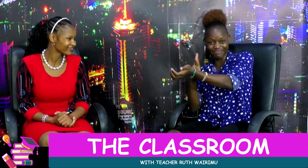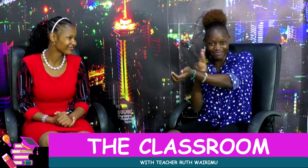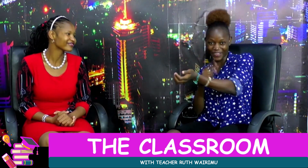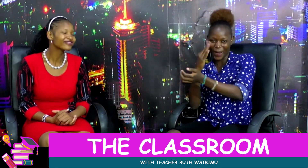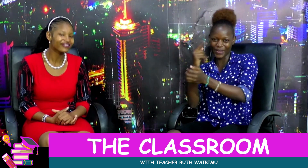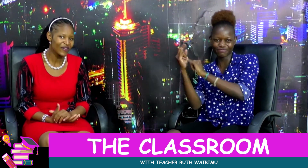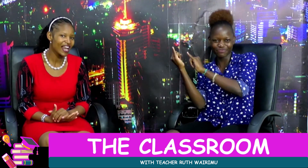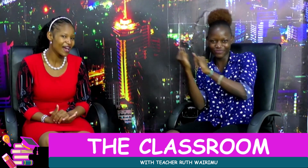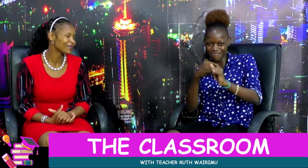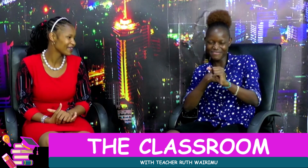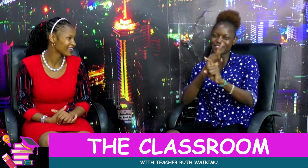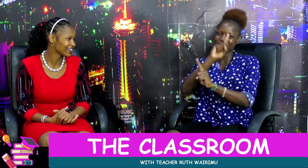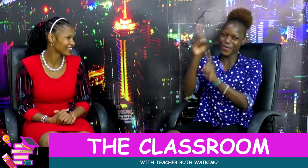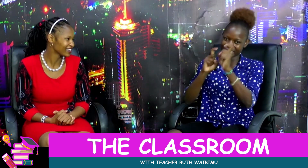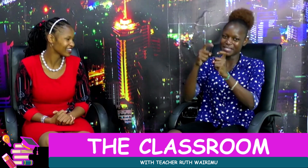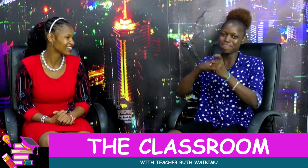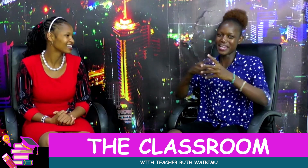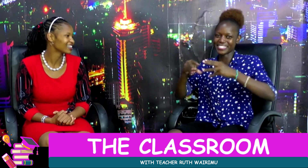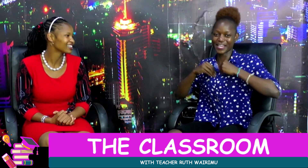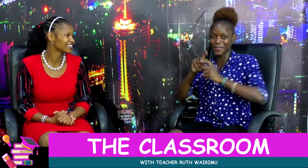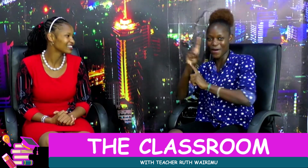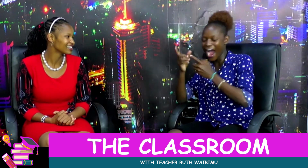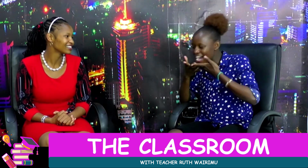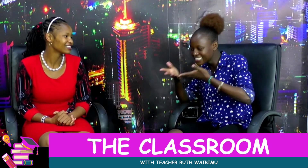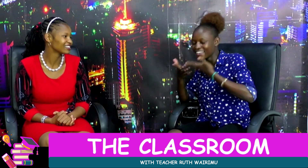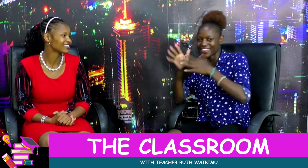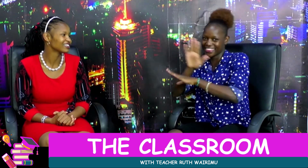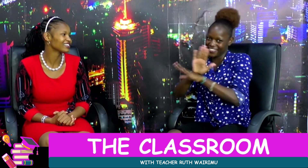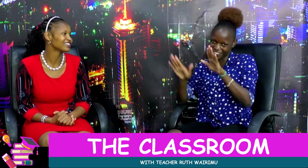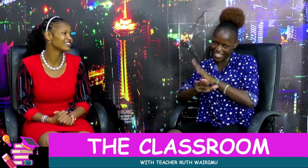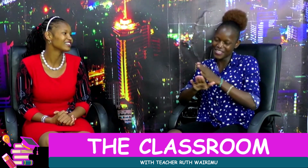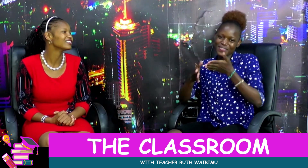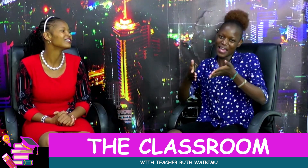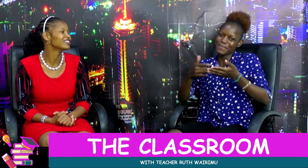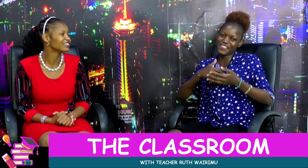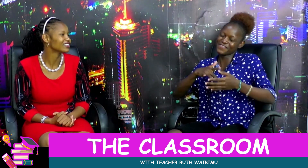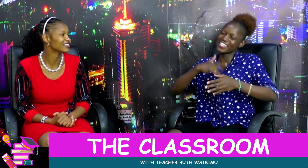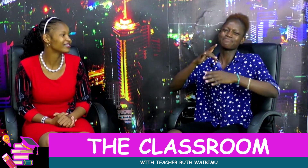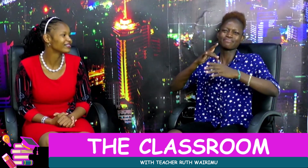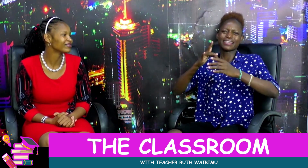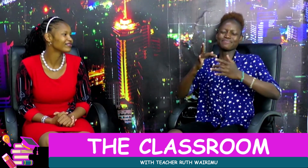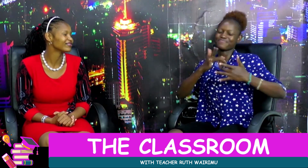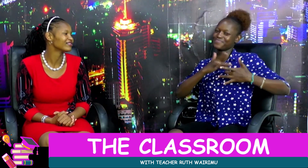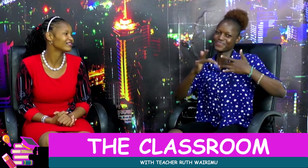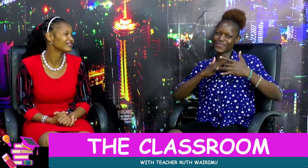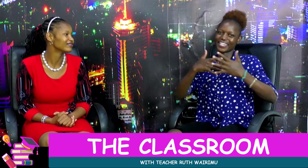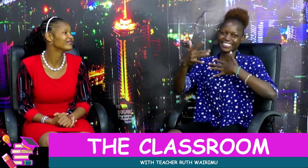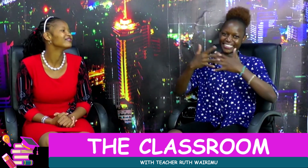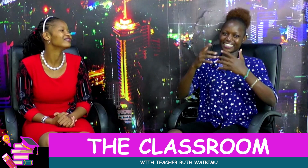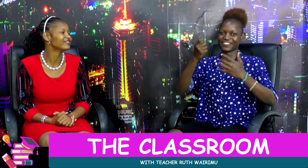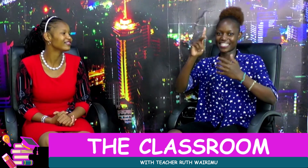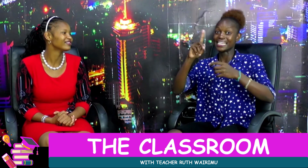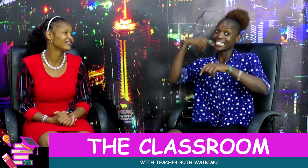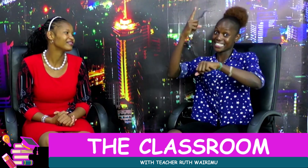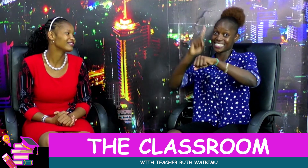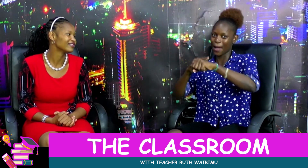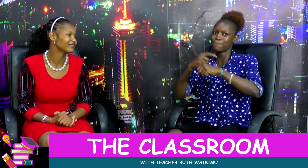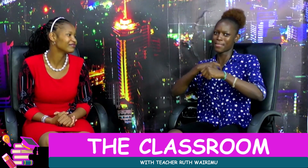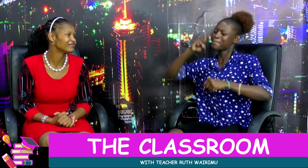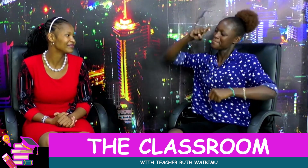are one team and one tribe. Thank you, Ruth, for the invite, for getting me here at Science TV to